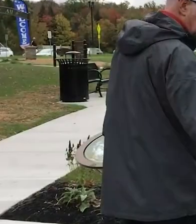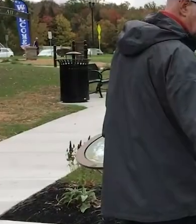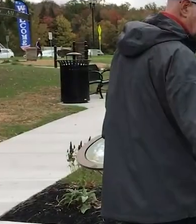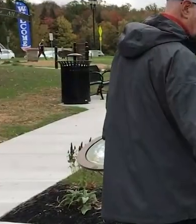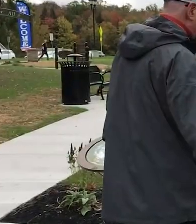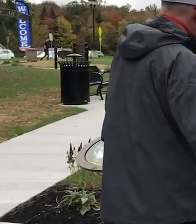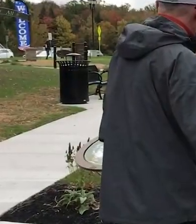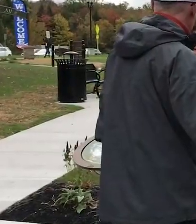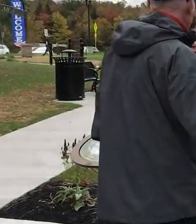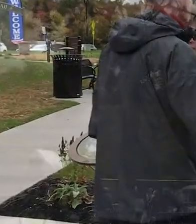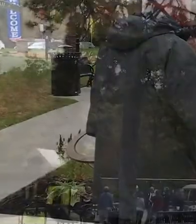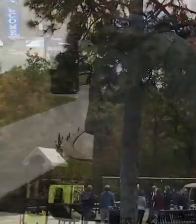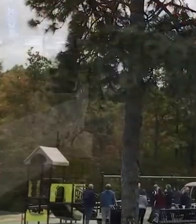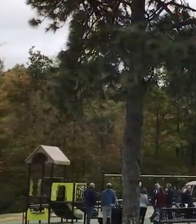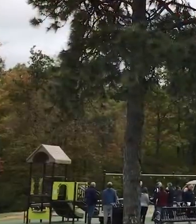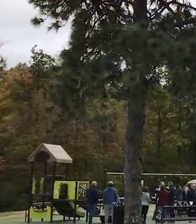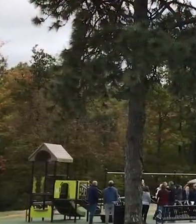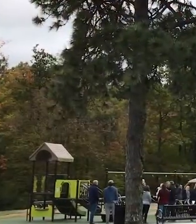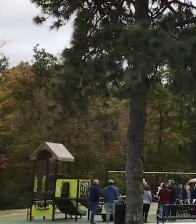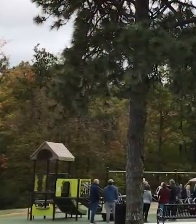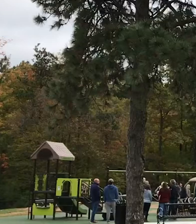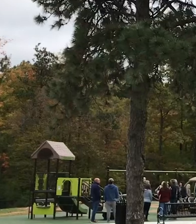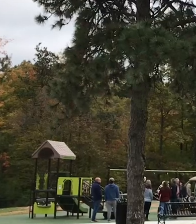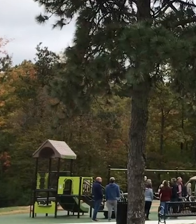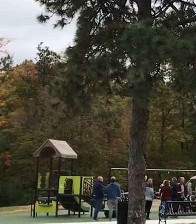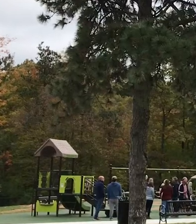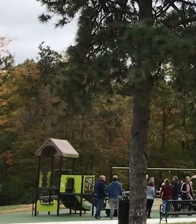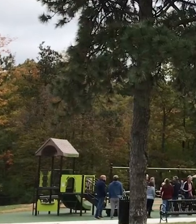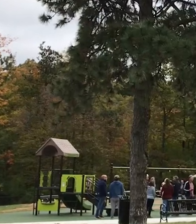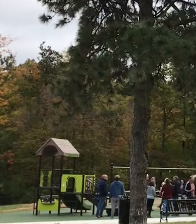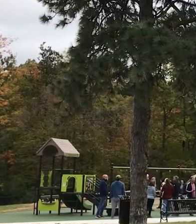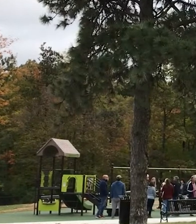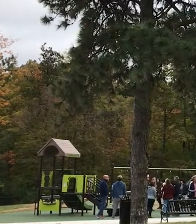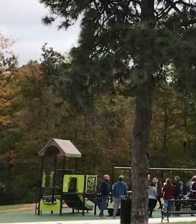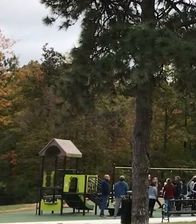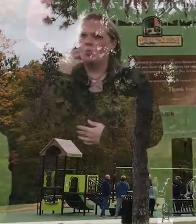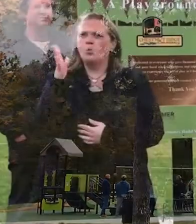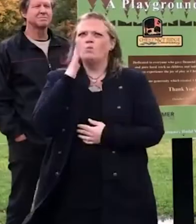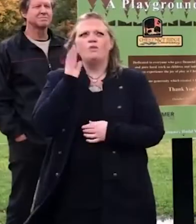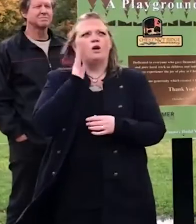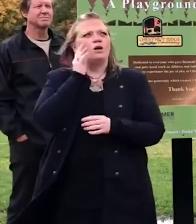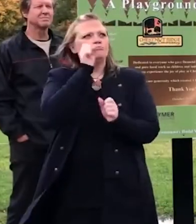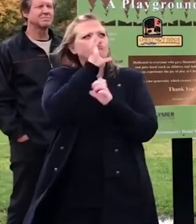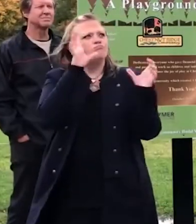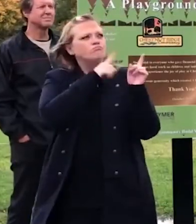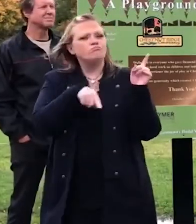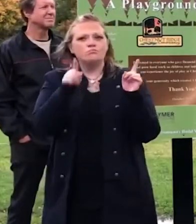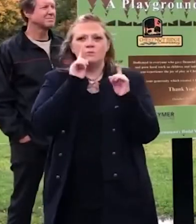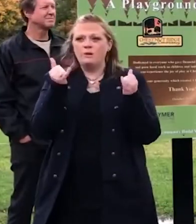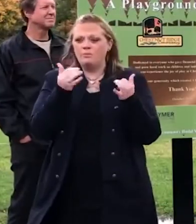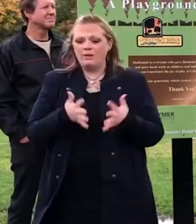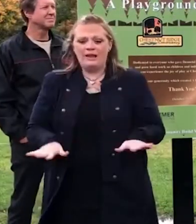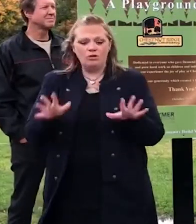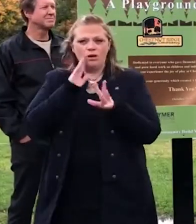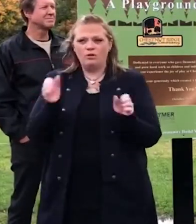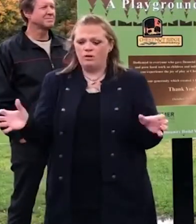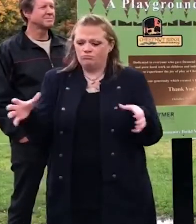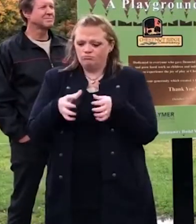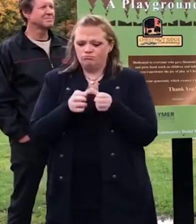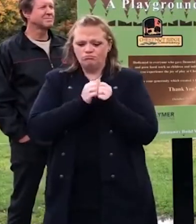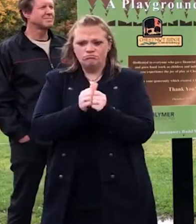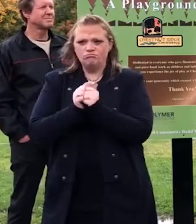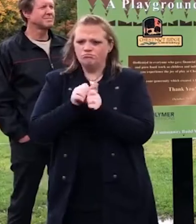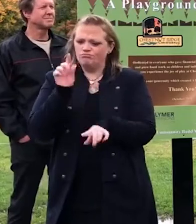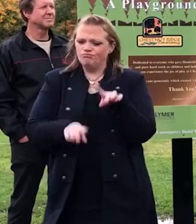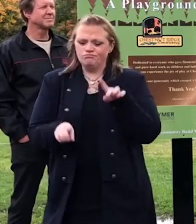may have disabilities, to enjoy this wonderful park and to enjoy this beautiful scenery on a playground that will bring people together of all different types of